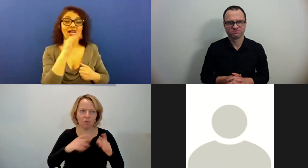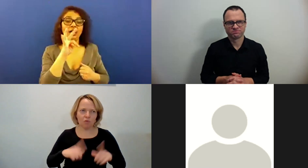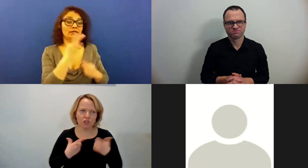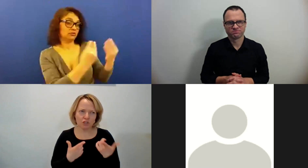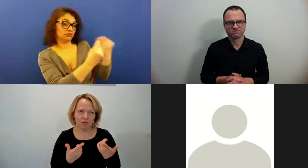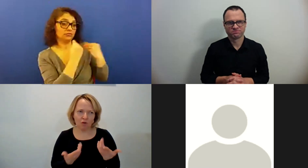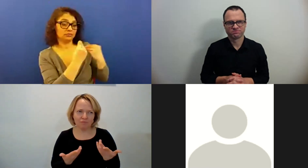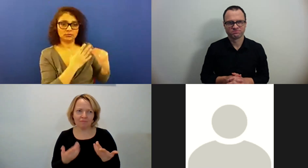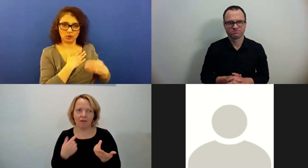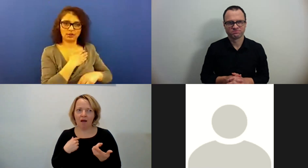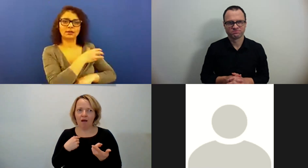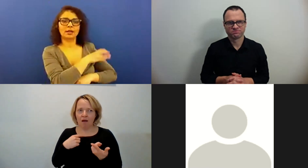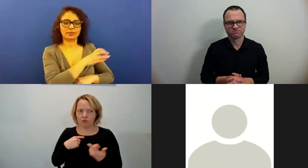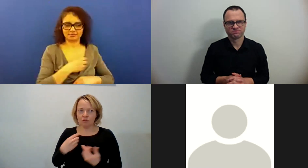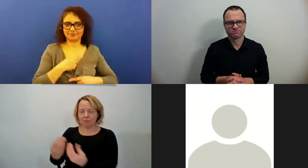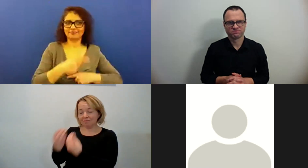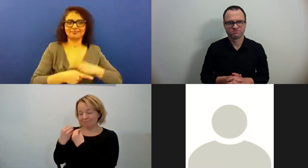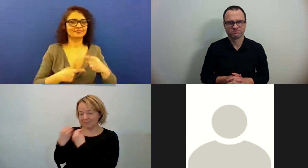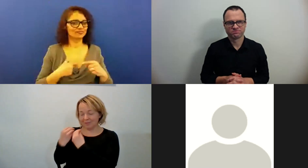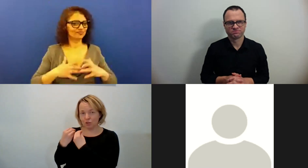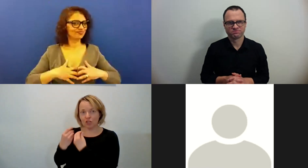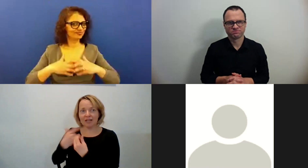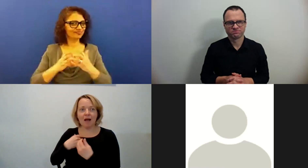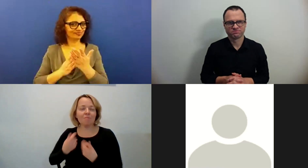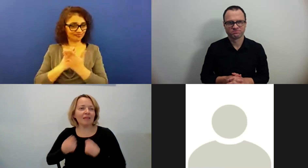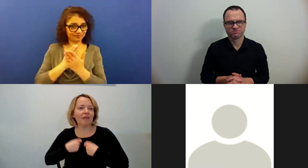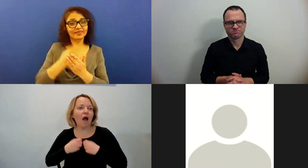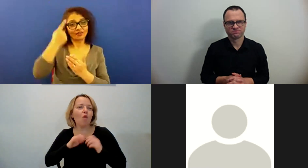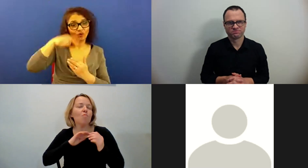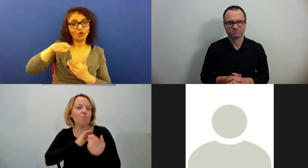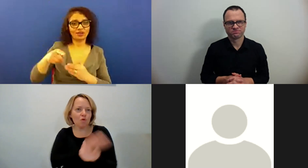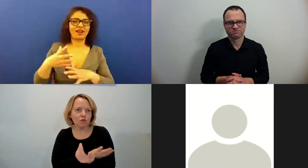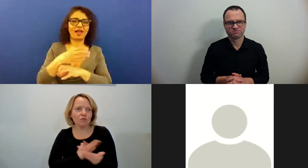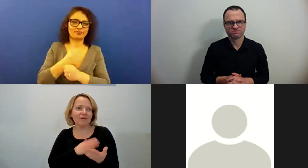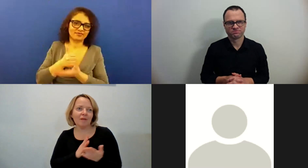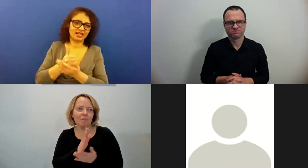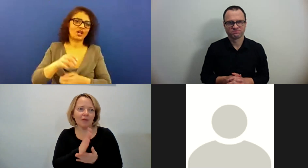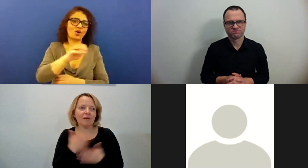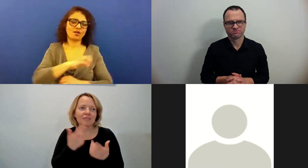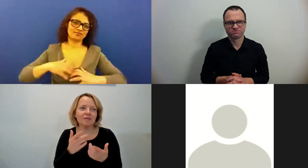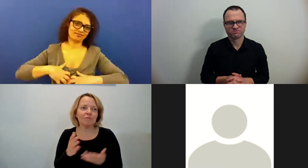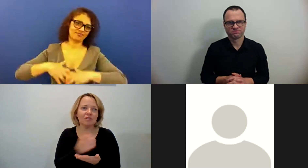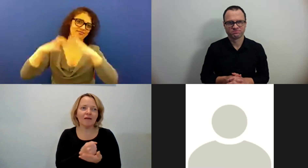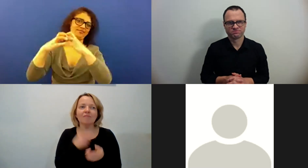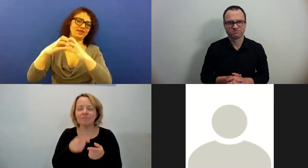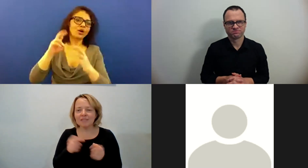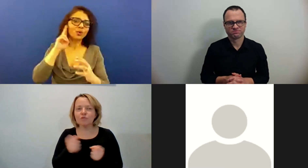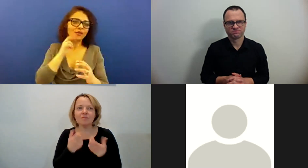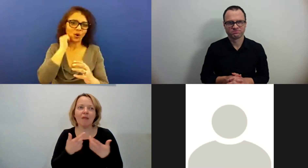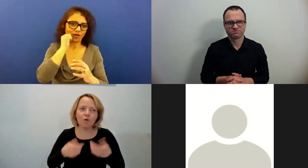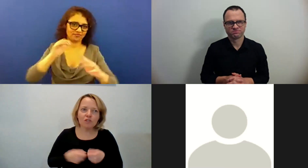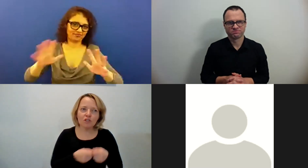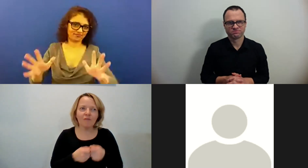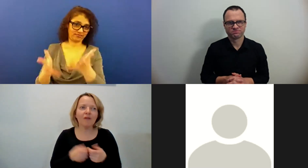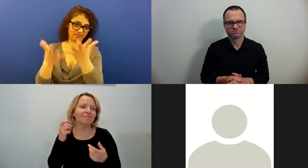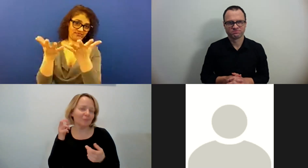I would have stayed in Kosovo, not had any deaf Roma connections throughout Europe. So I'm very grateful, yes, for